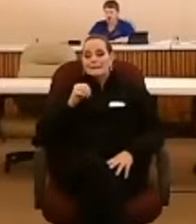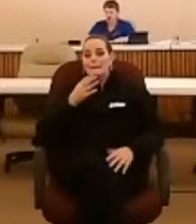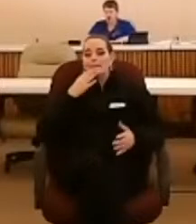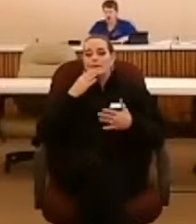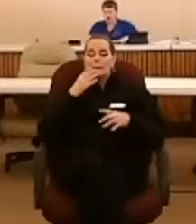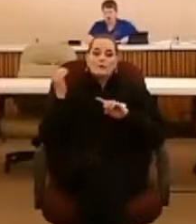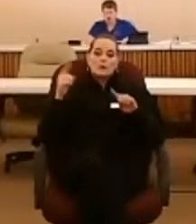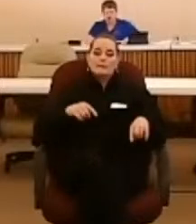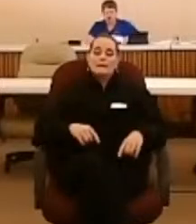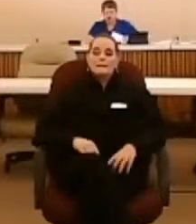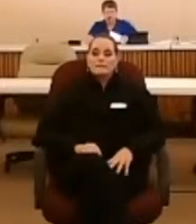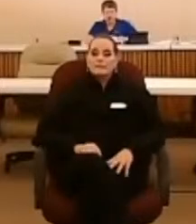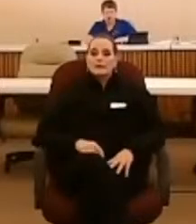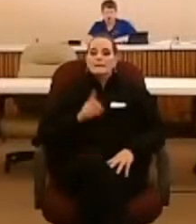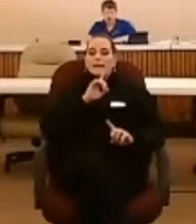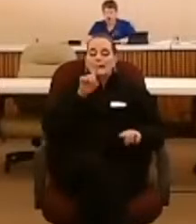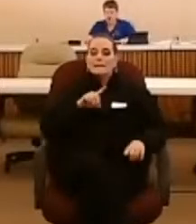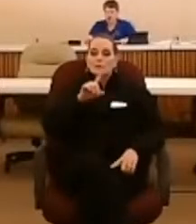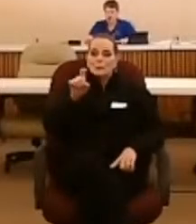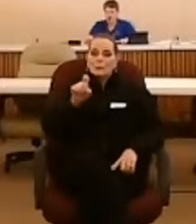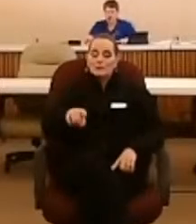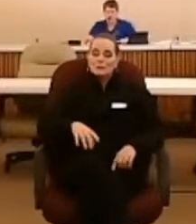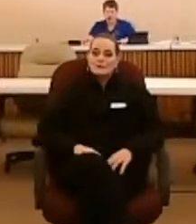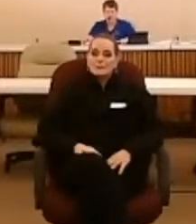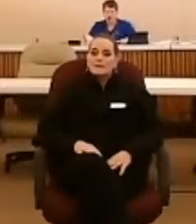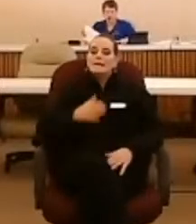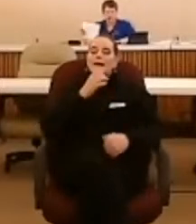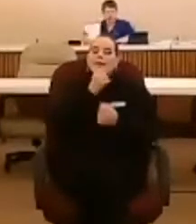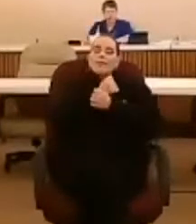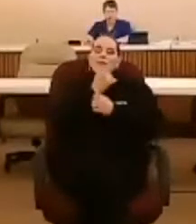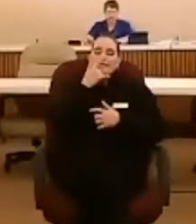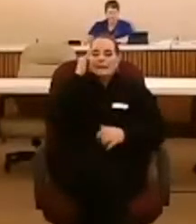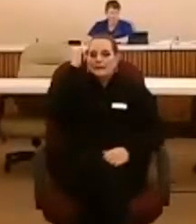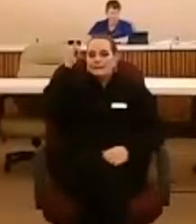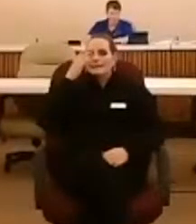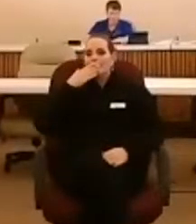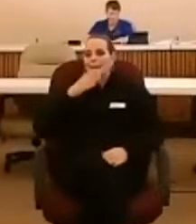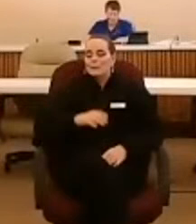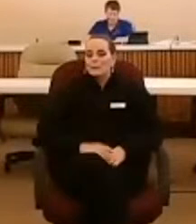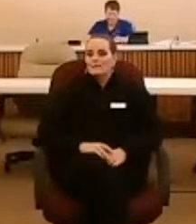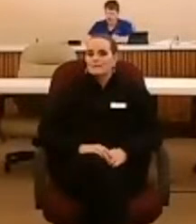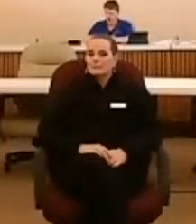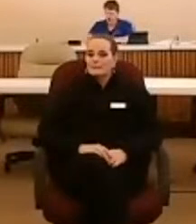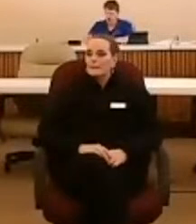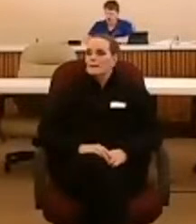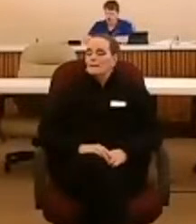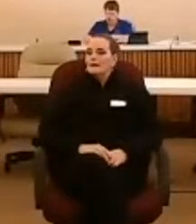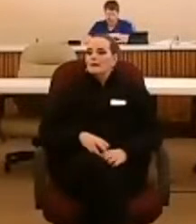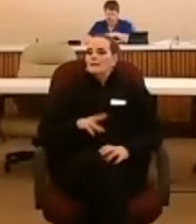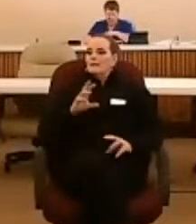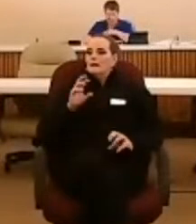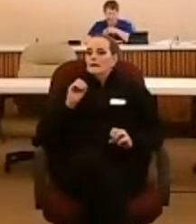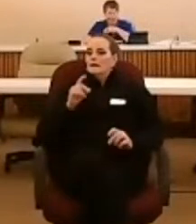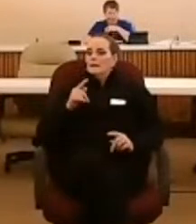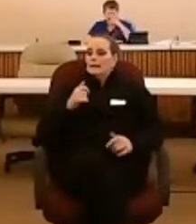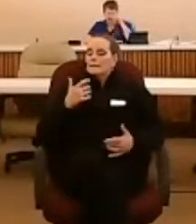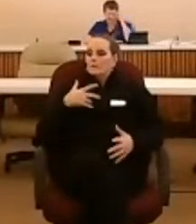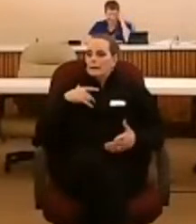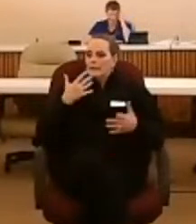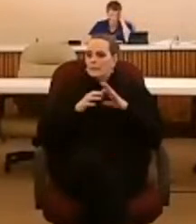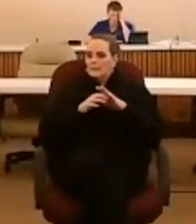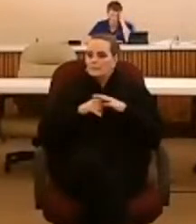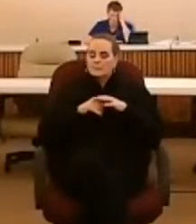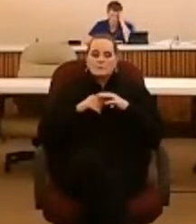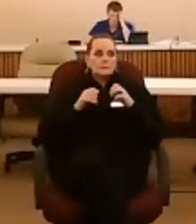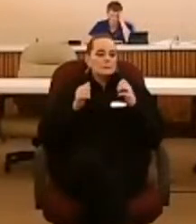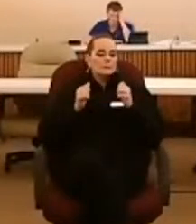here and answering our questions. Very much appreciate it. Love the ideas. Okay, so as I said, hearing